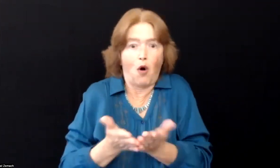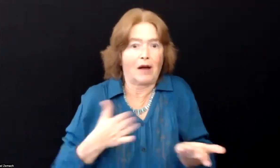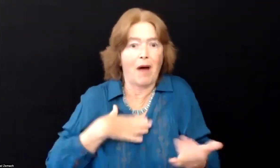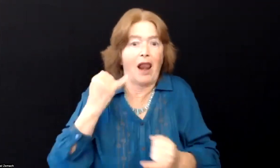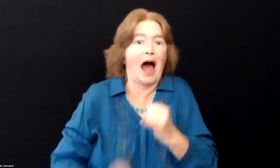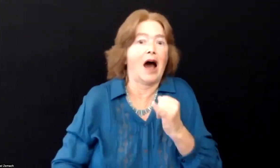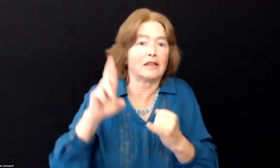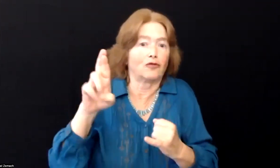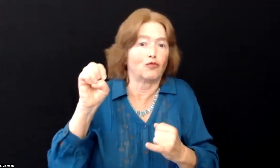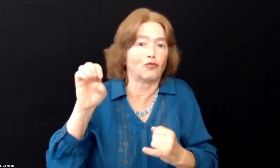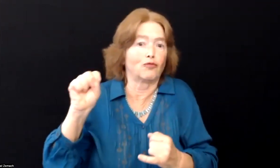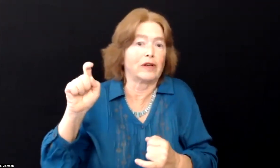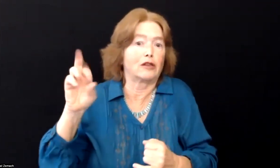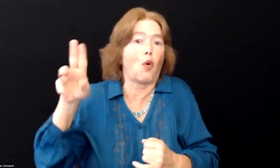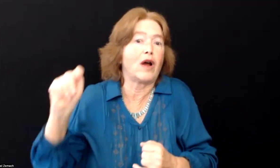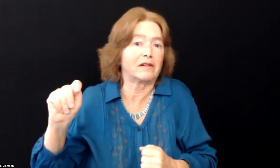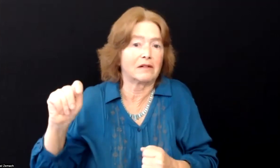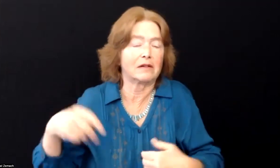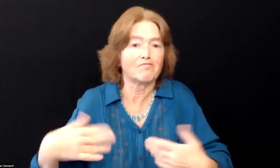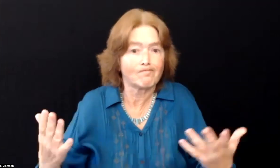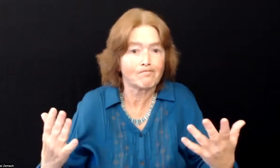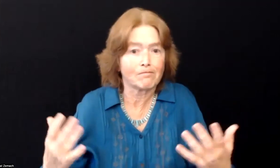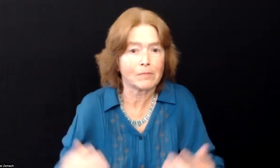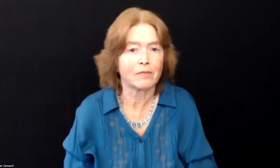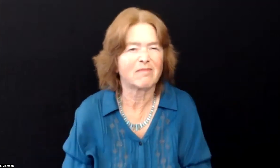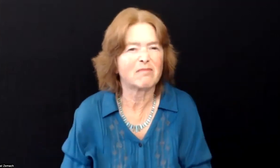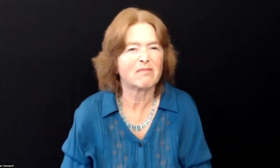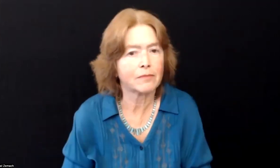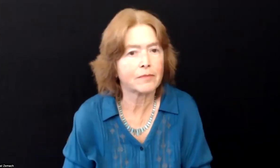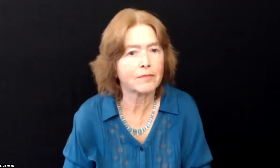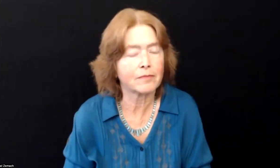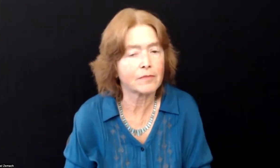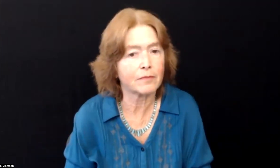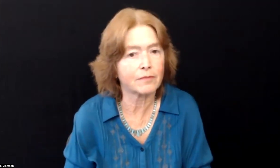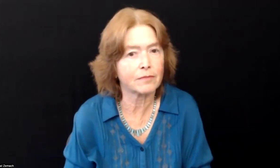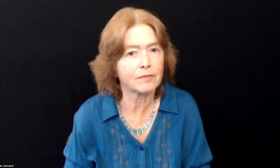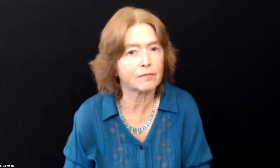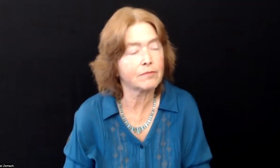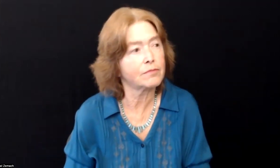I decided, okay, I have to write a book. That's as a last resort.